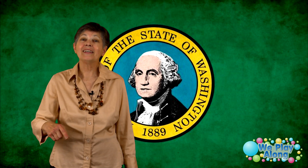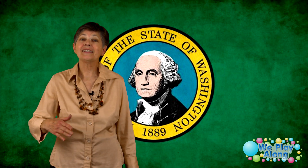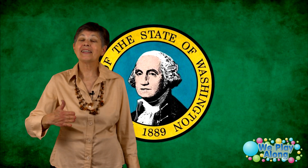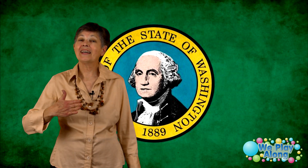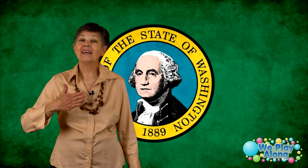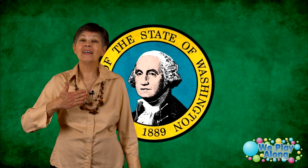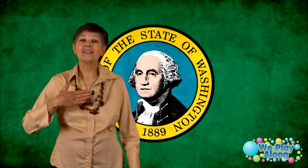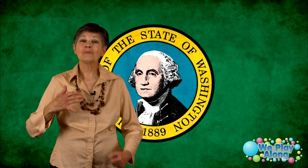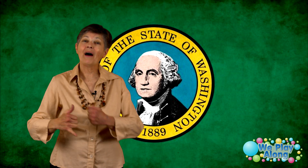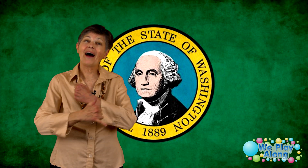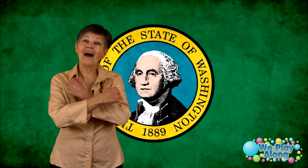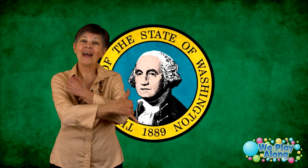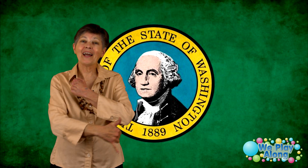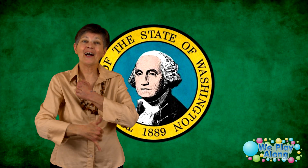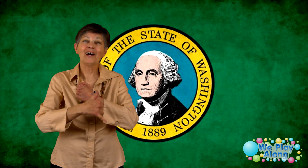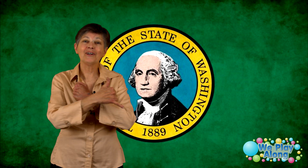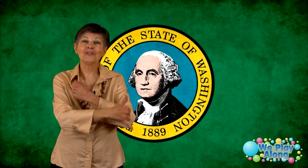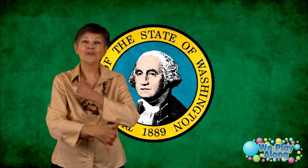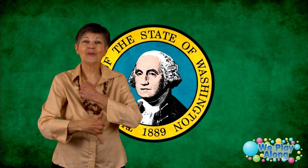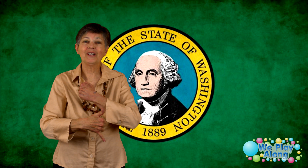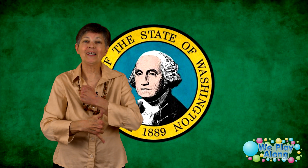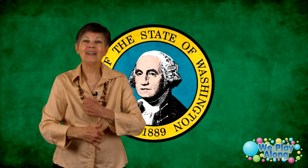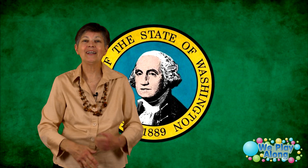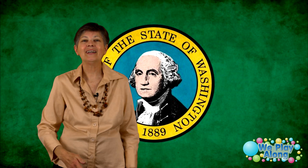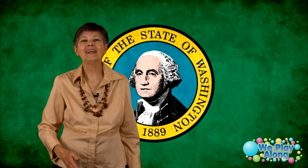This is my country.